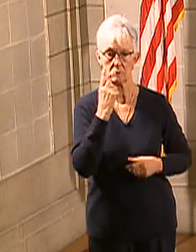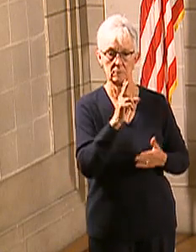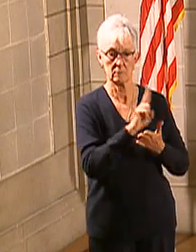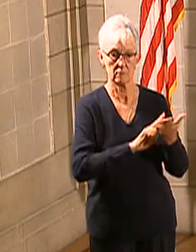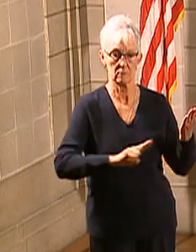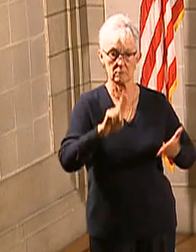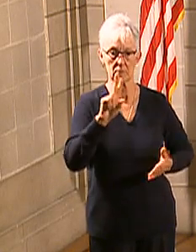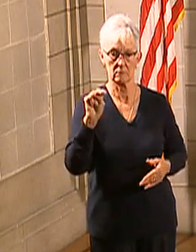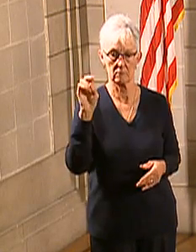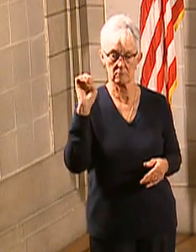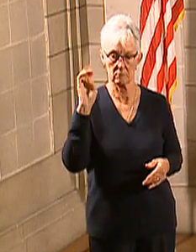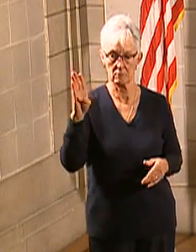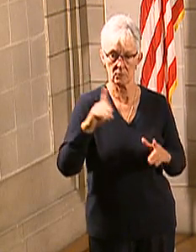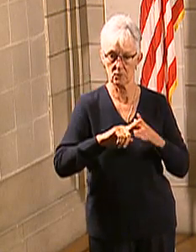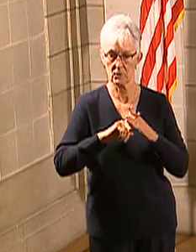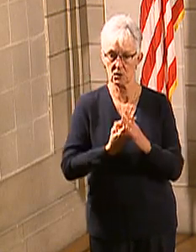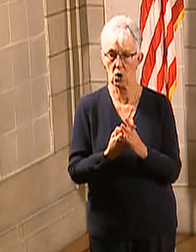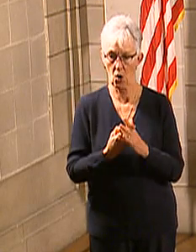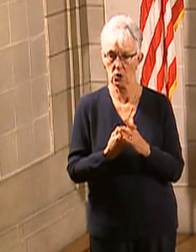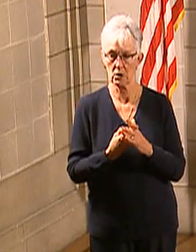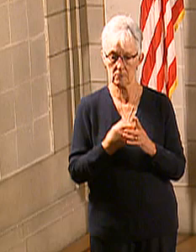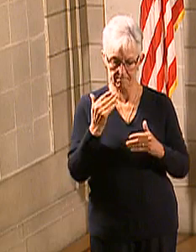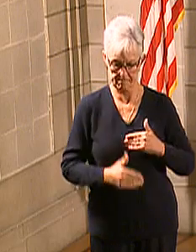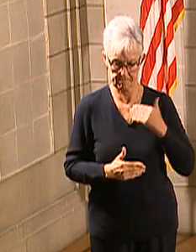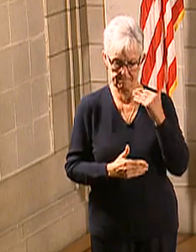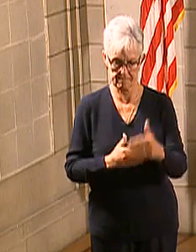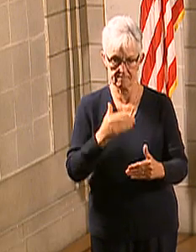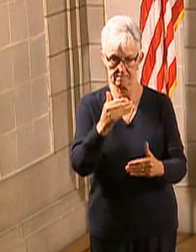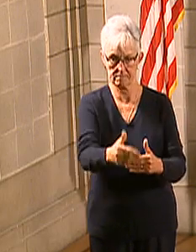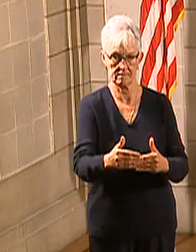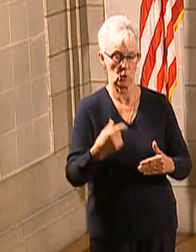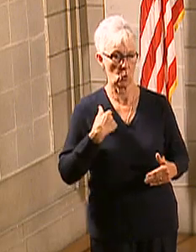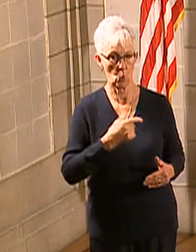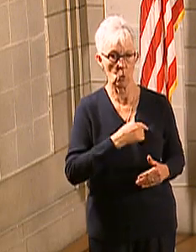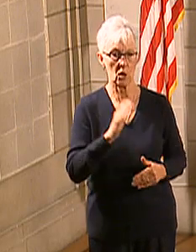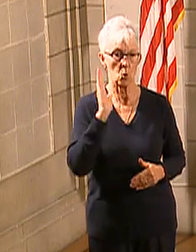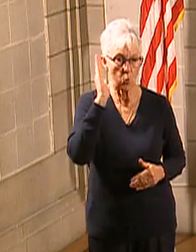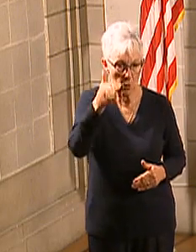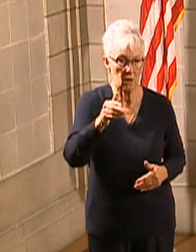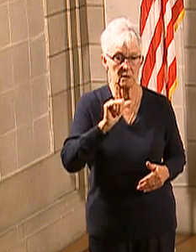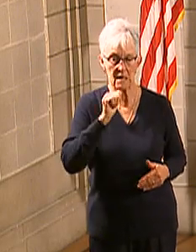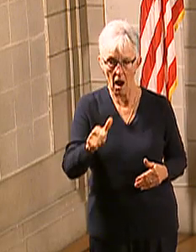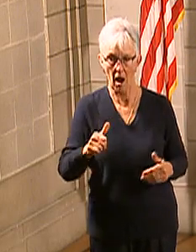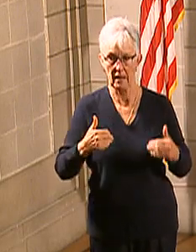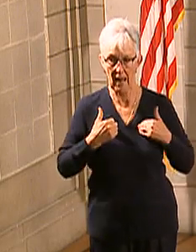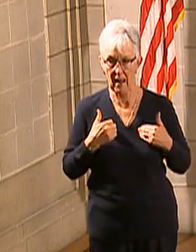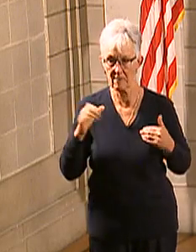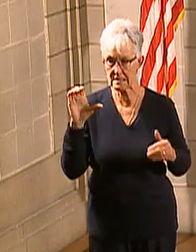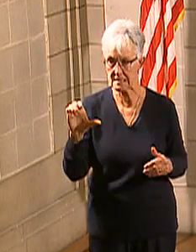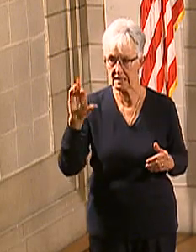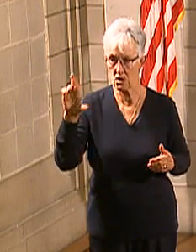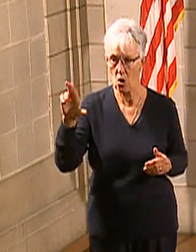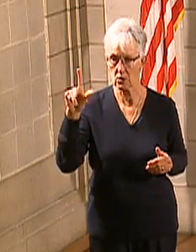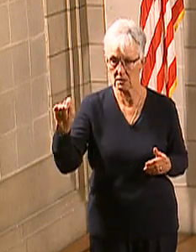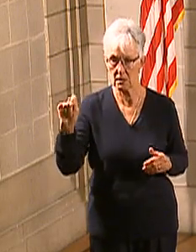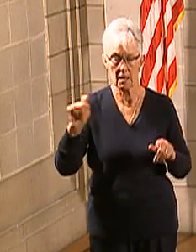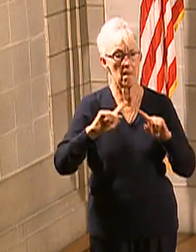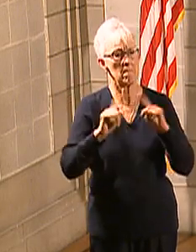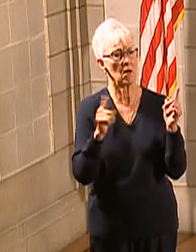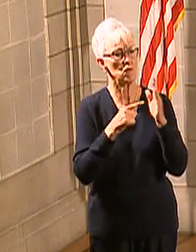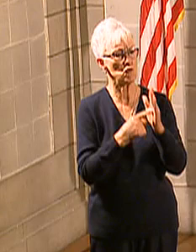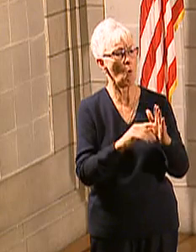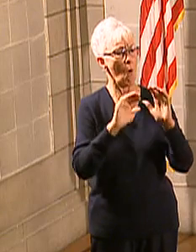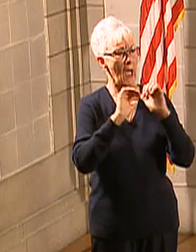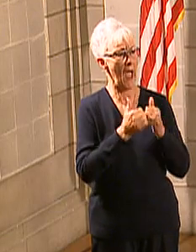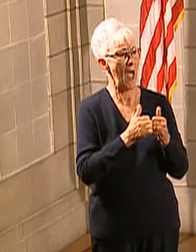Nebraska start taking steps to say we are not only not going to have critical race theory, but to demonstrate how they're not going to do it.